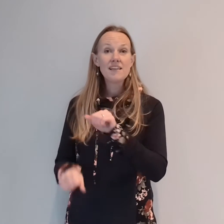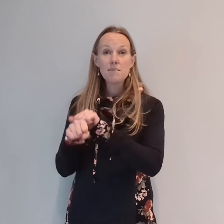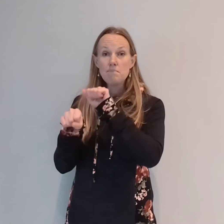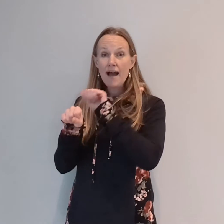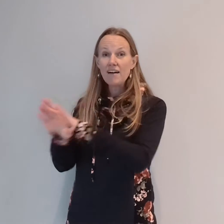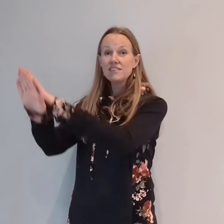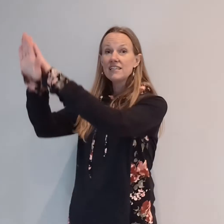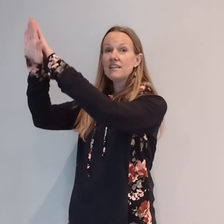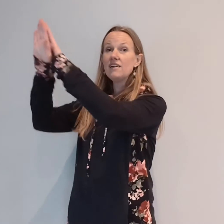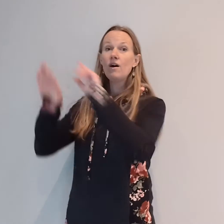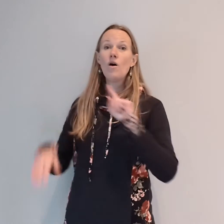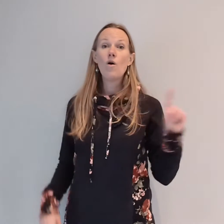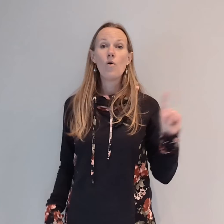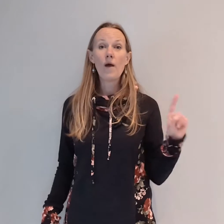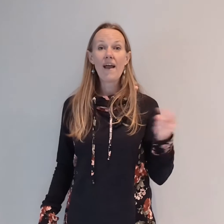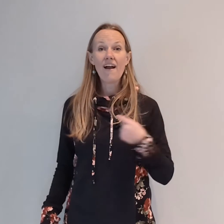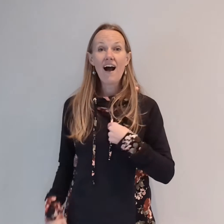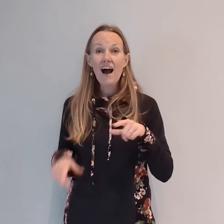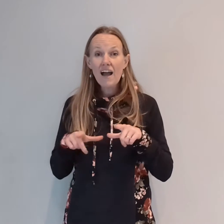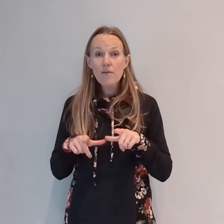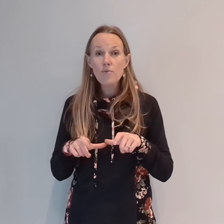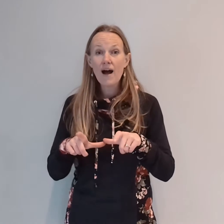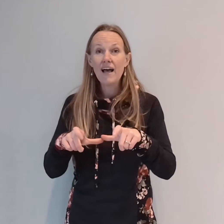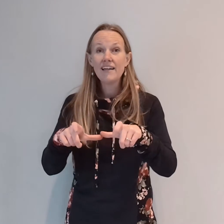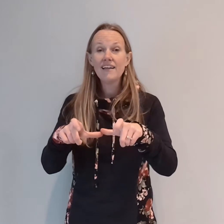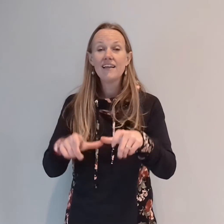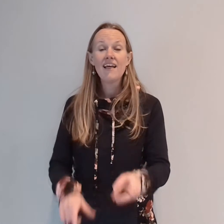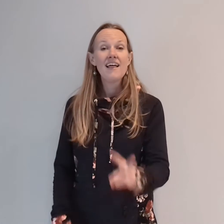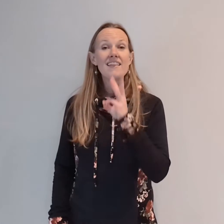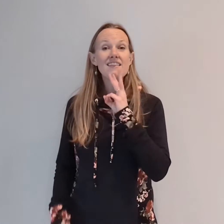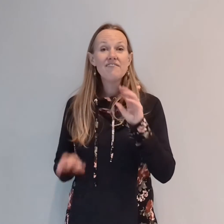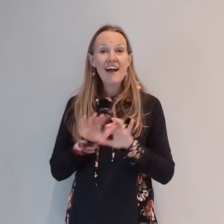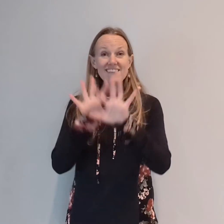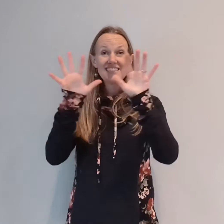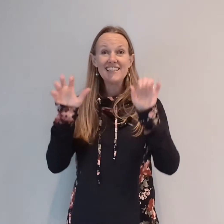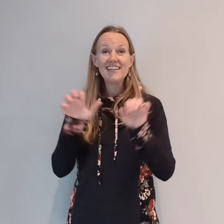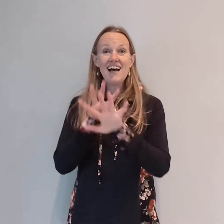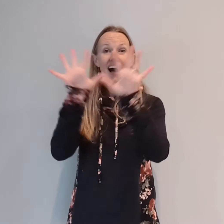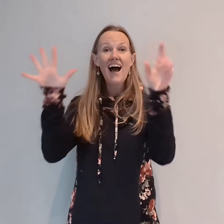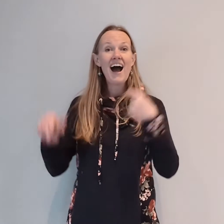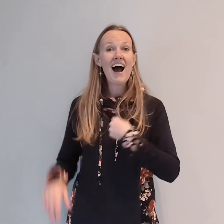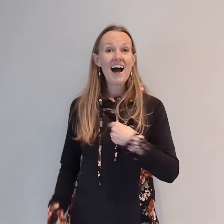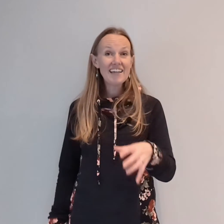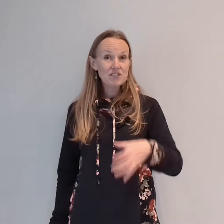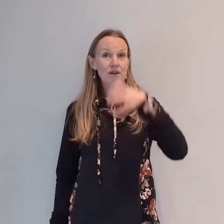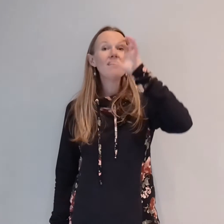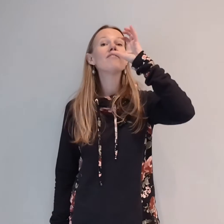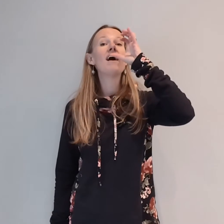the mountain where I run, the fountain I drink